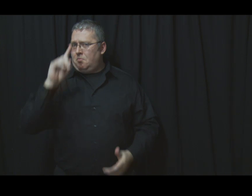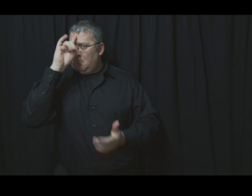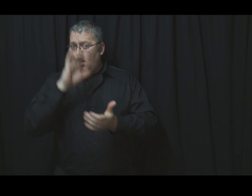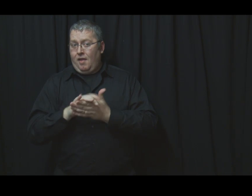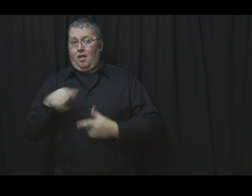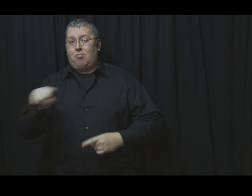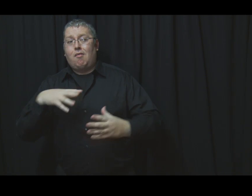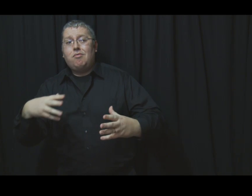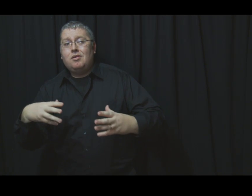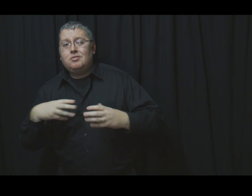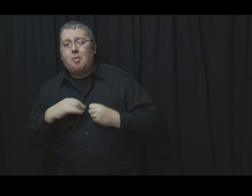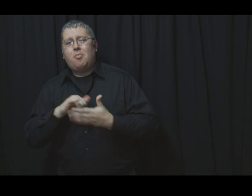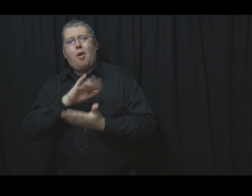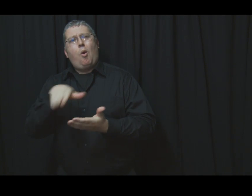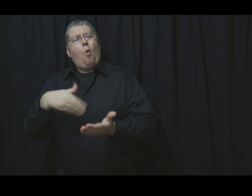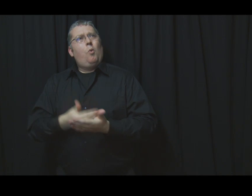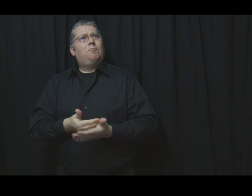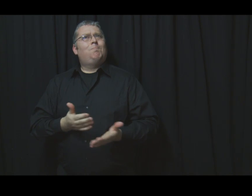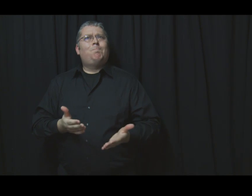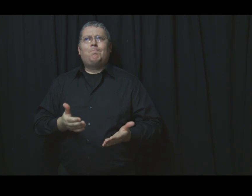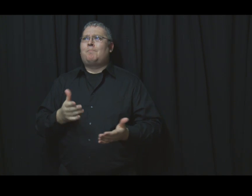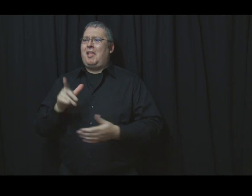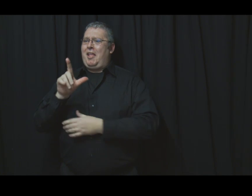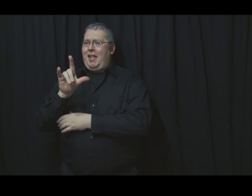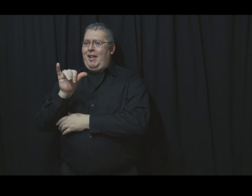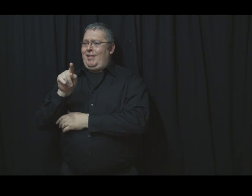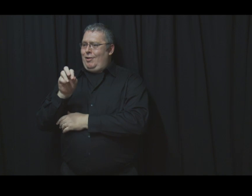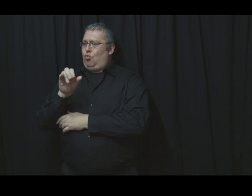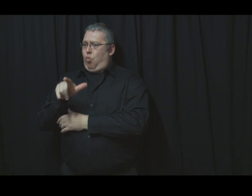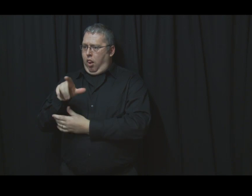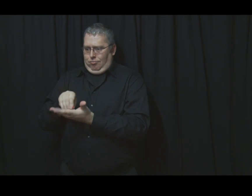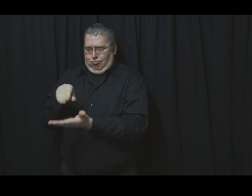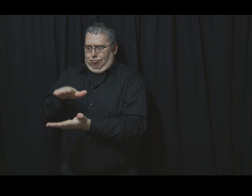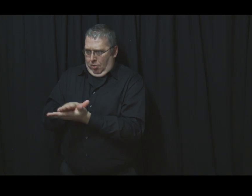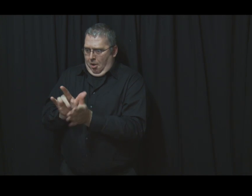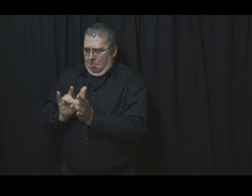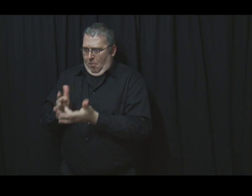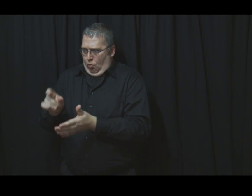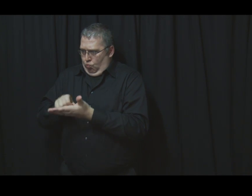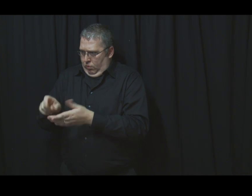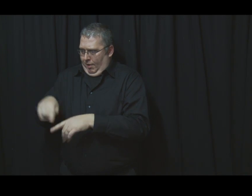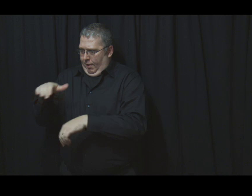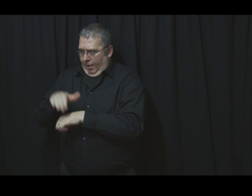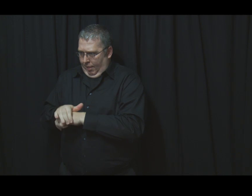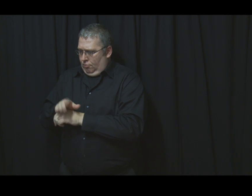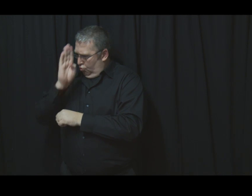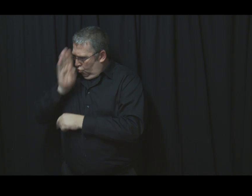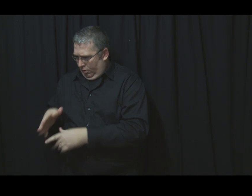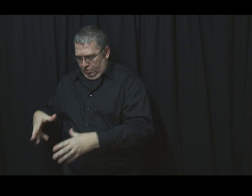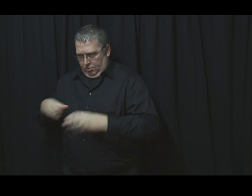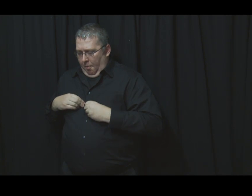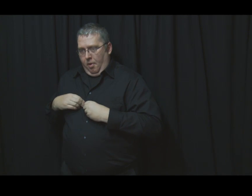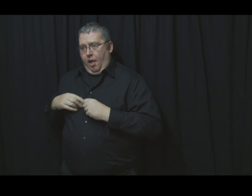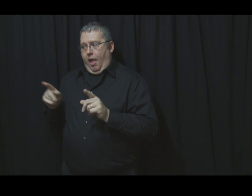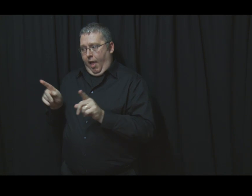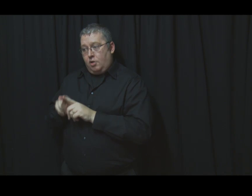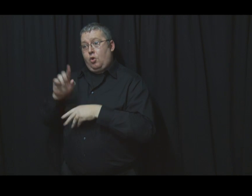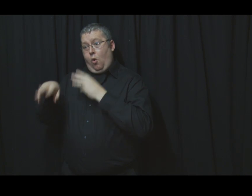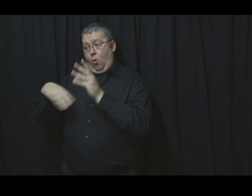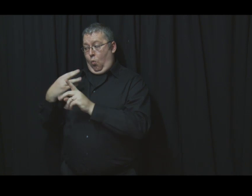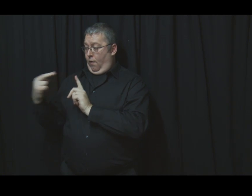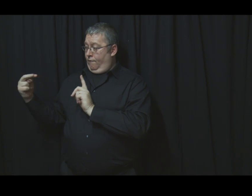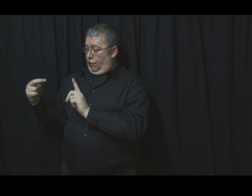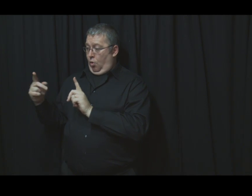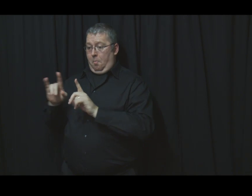embrace that whole literal interpretation of the Bible as written in English as a worldview, and at the